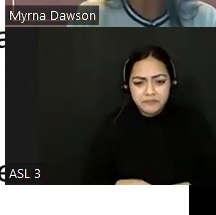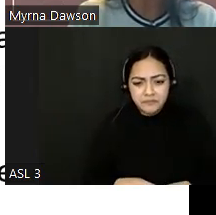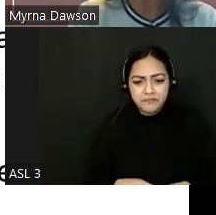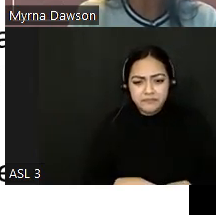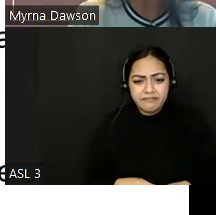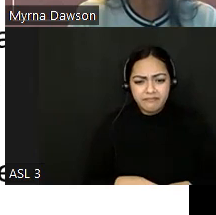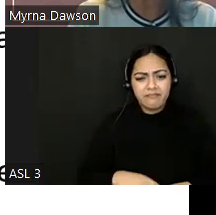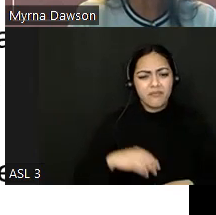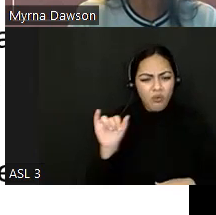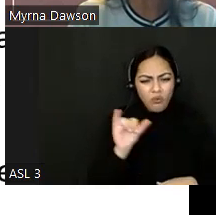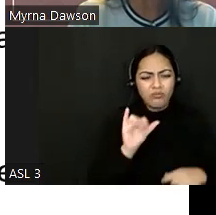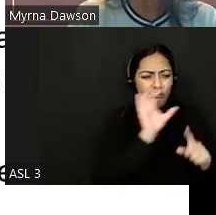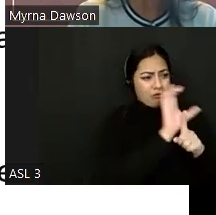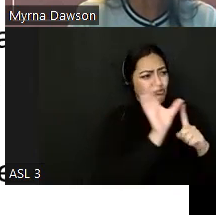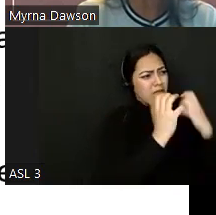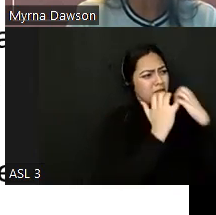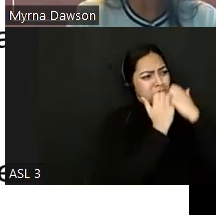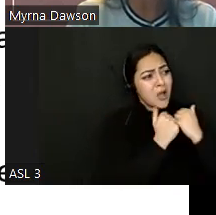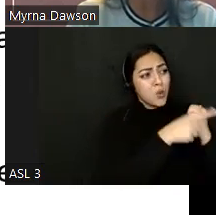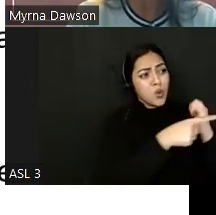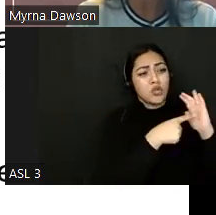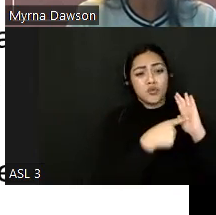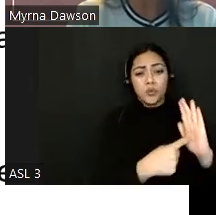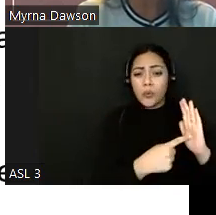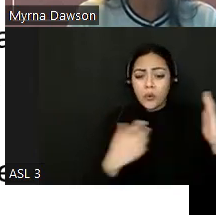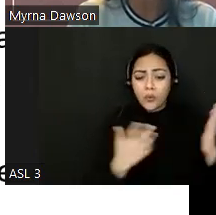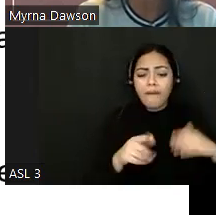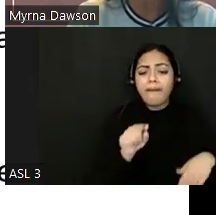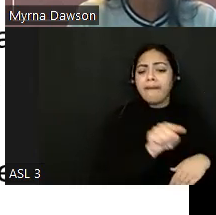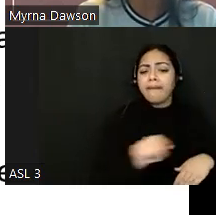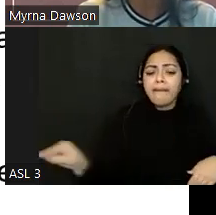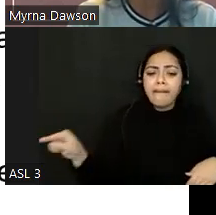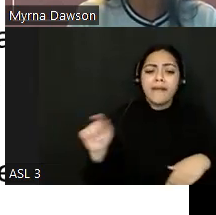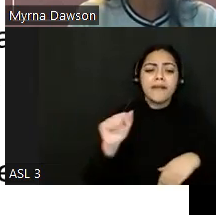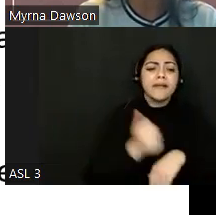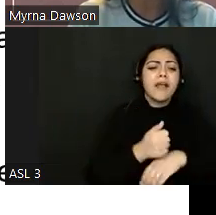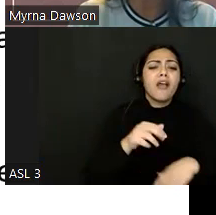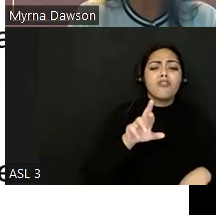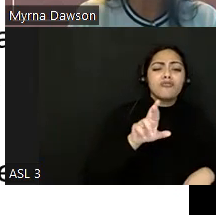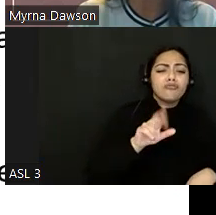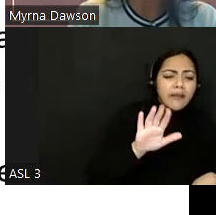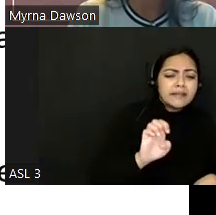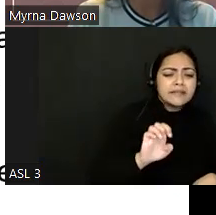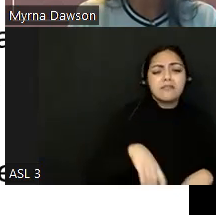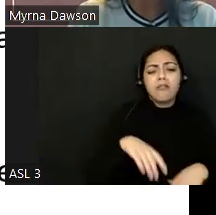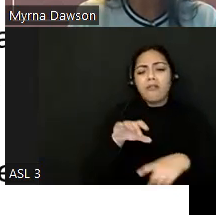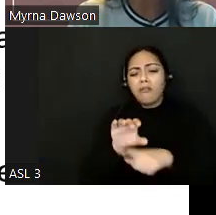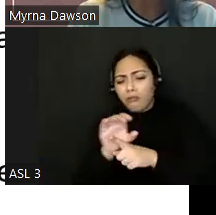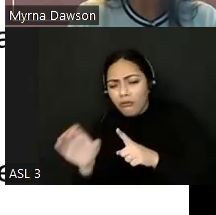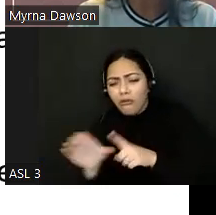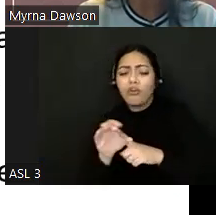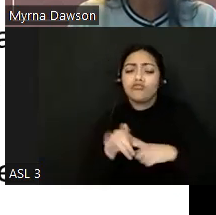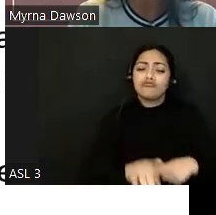race, ethnicity, sexuality, culture, and other characteristics that lead